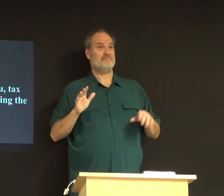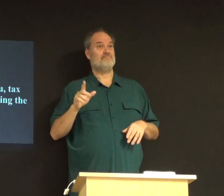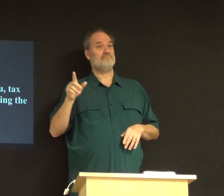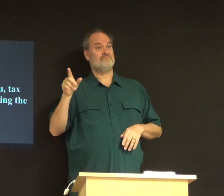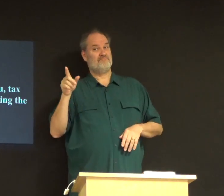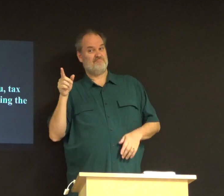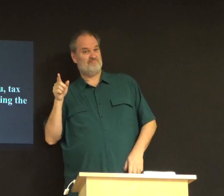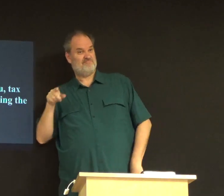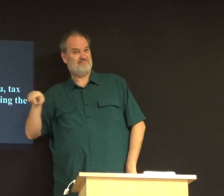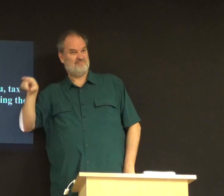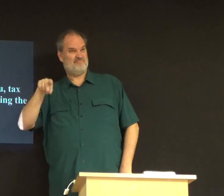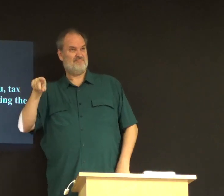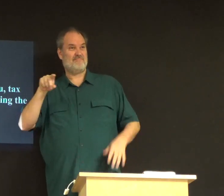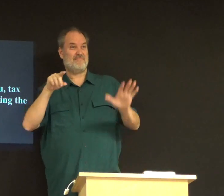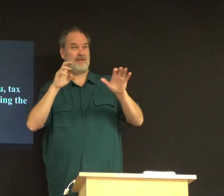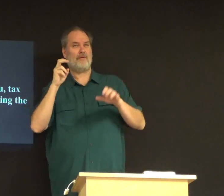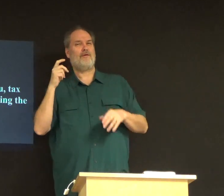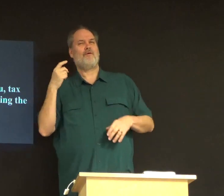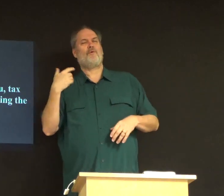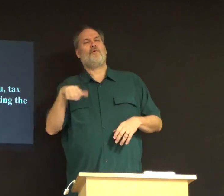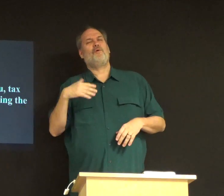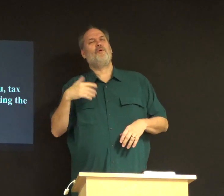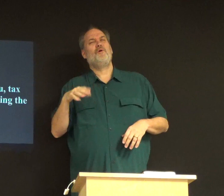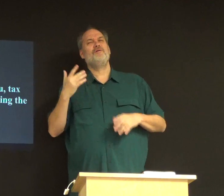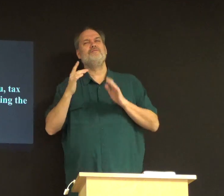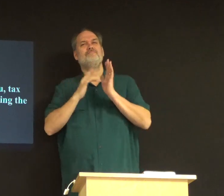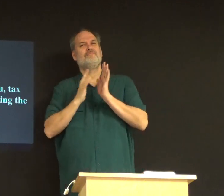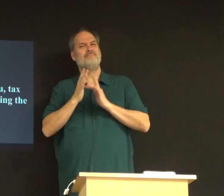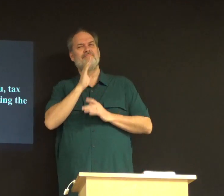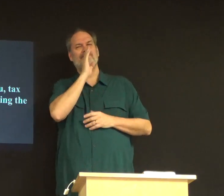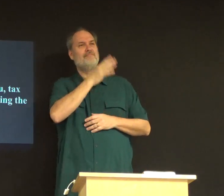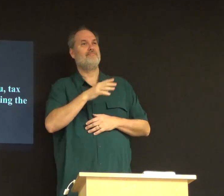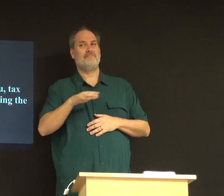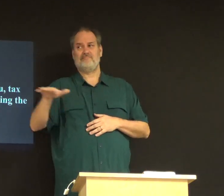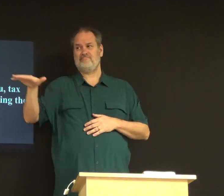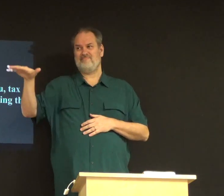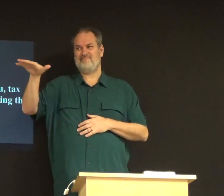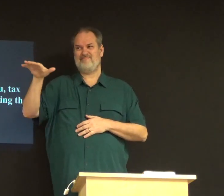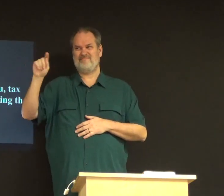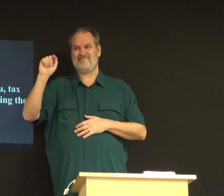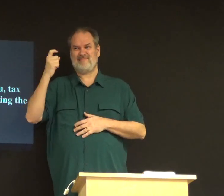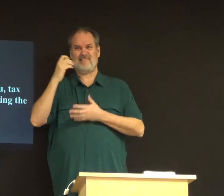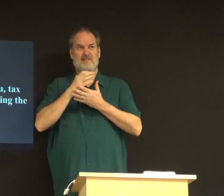end. And my kids, if I were to expect it, it was a good thing.